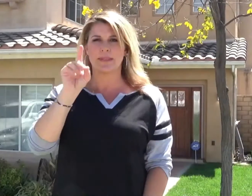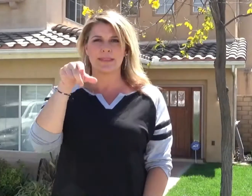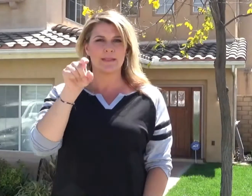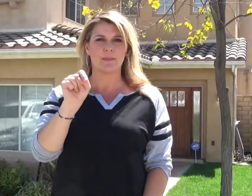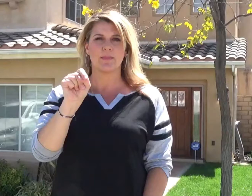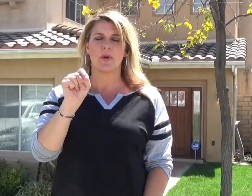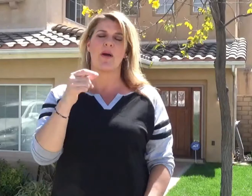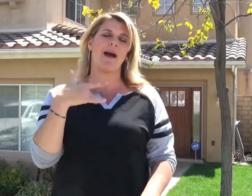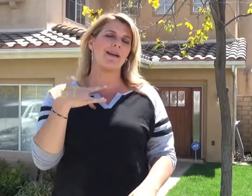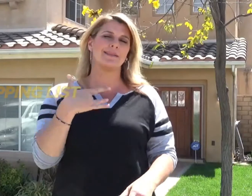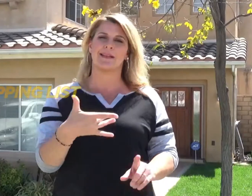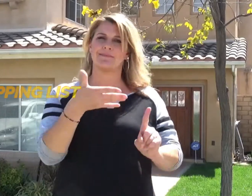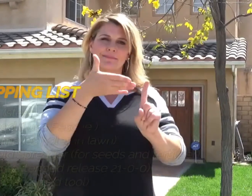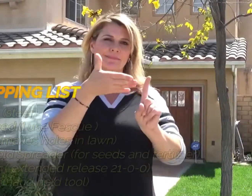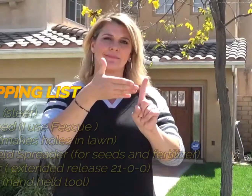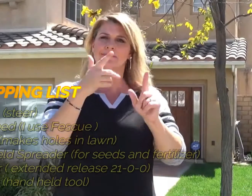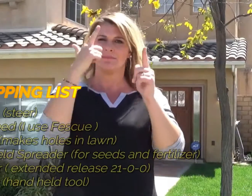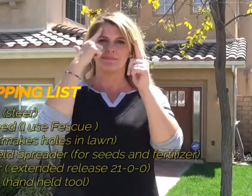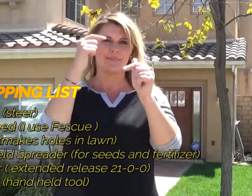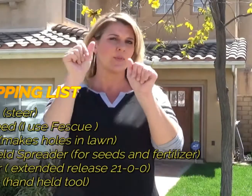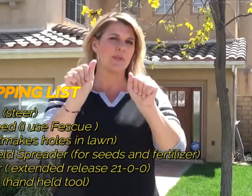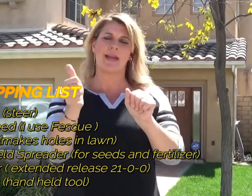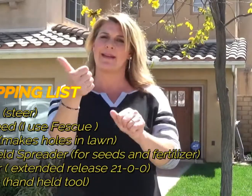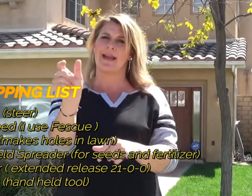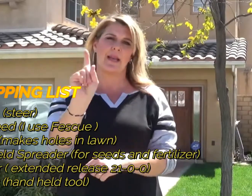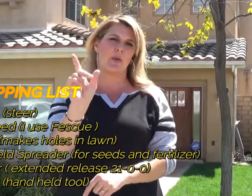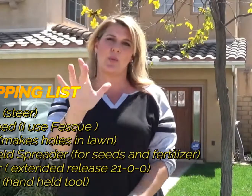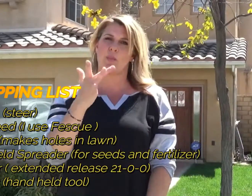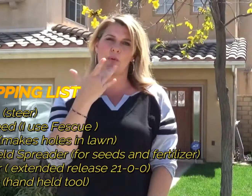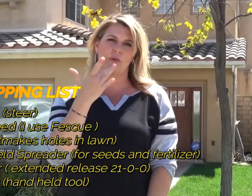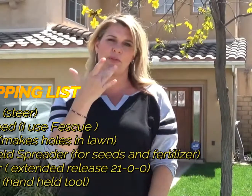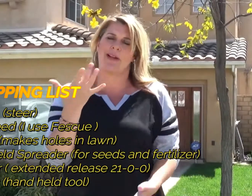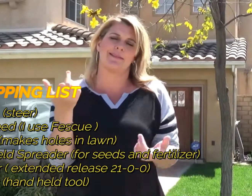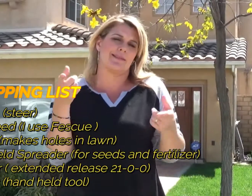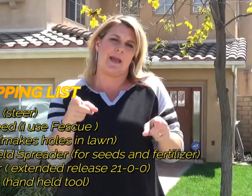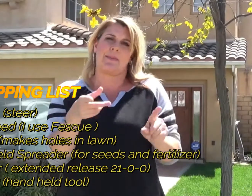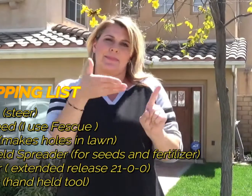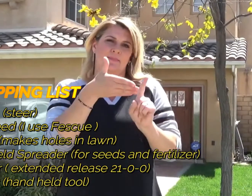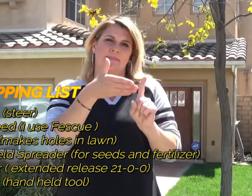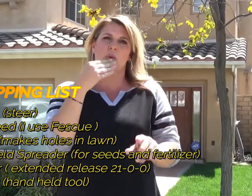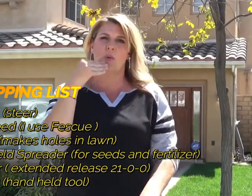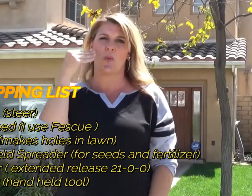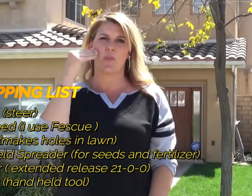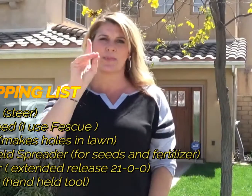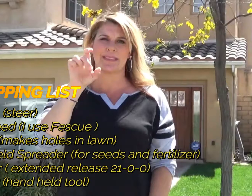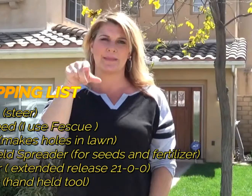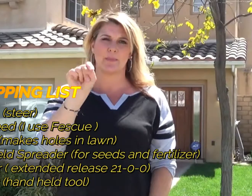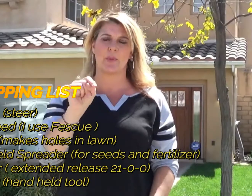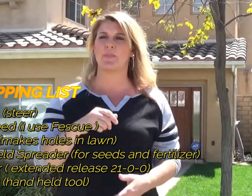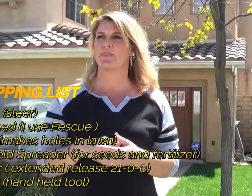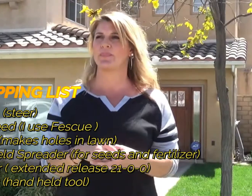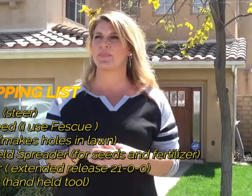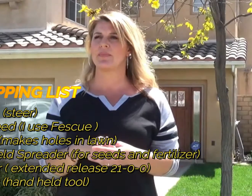a few things. I go to Home Depot. Again, I always go to Home Depot. You can go anywhere you like. That's just where I happen to always